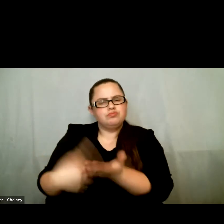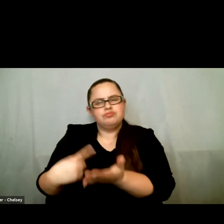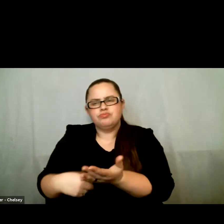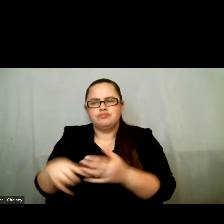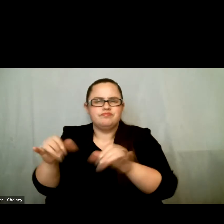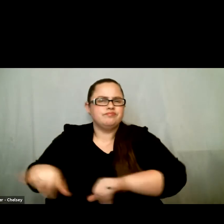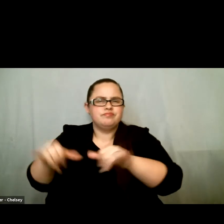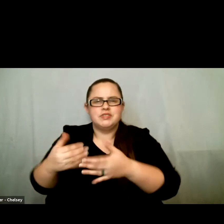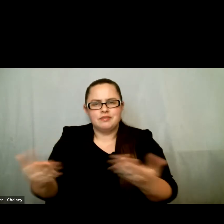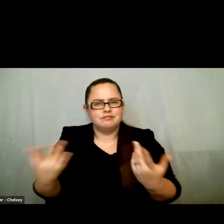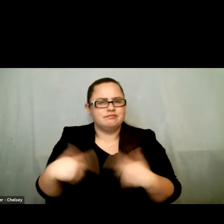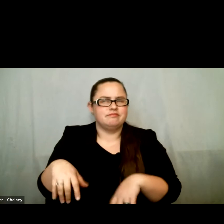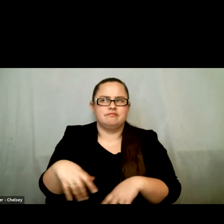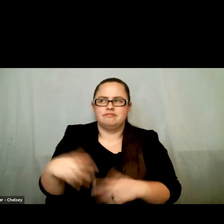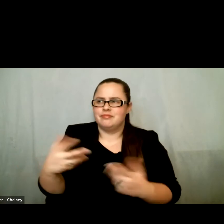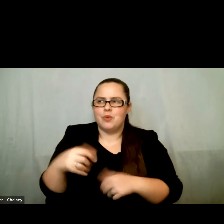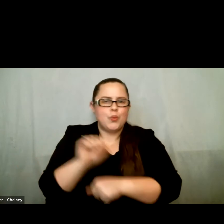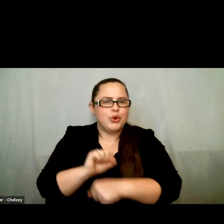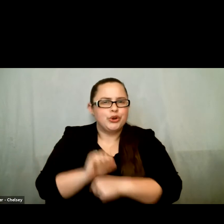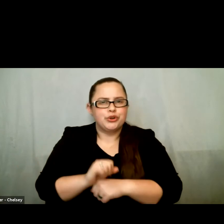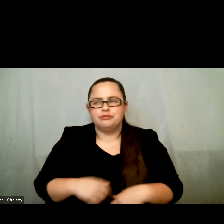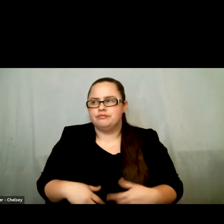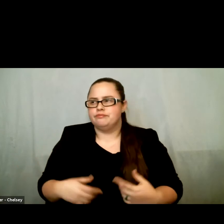being work, exercise,